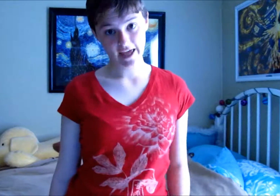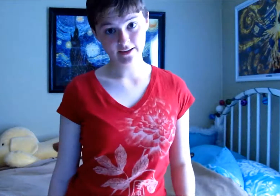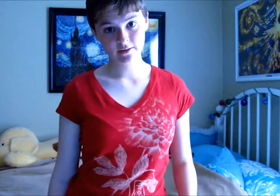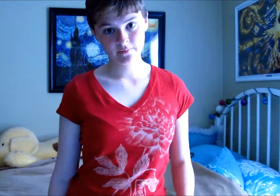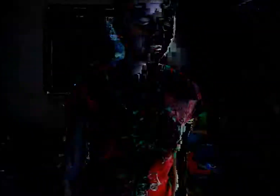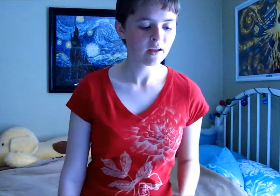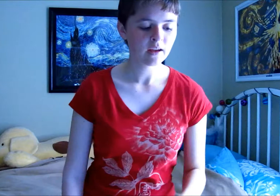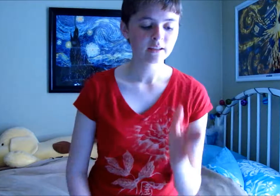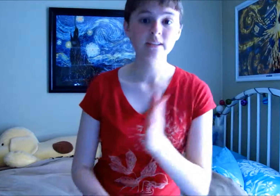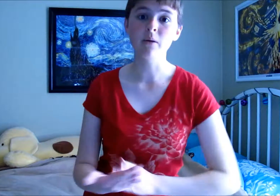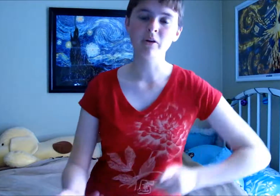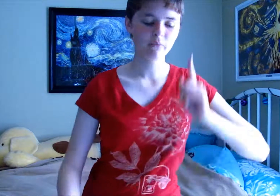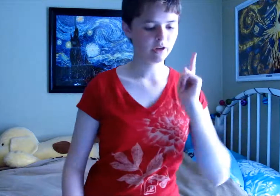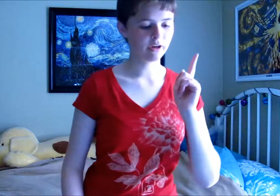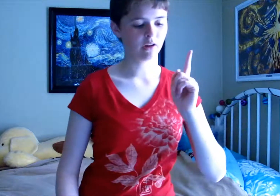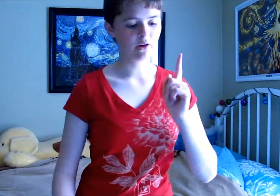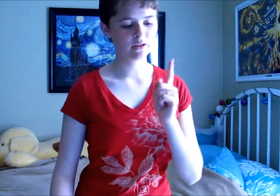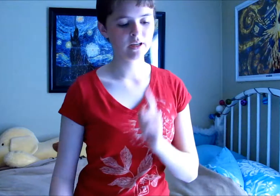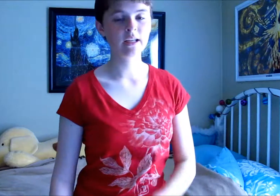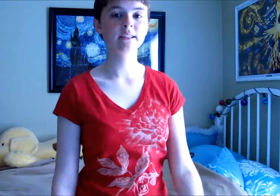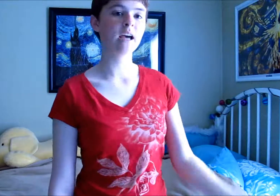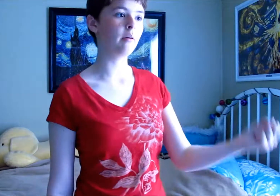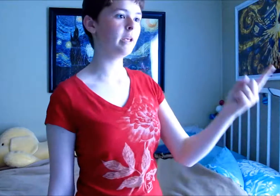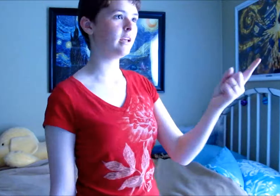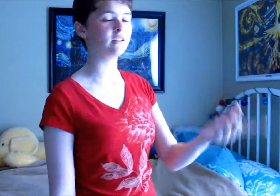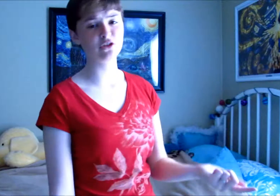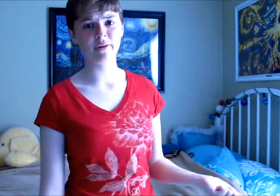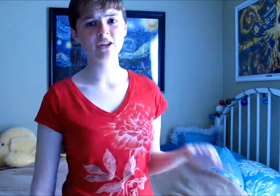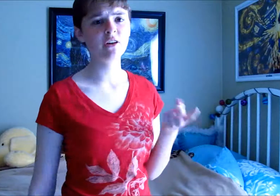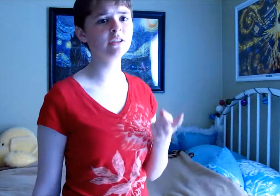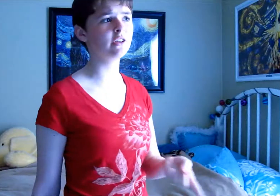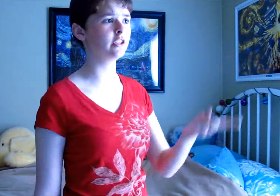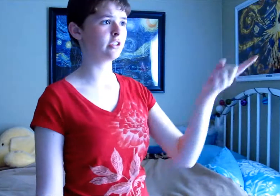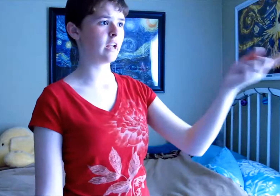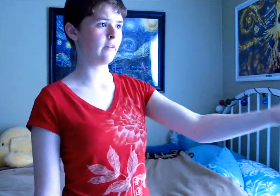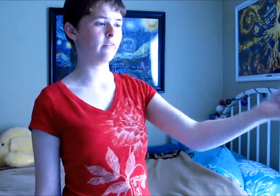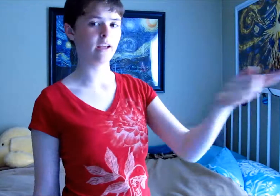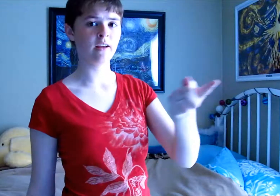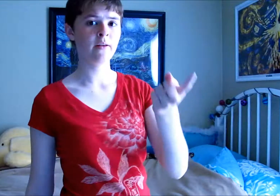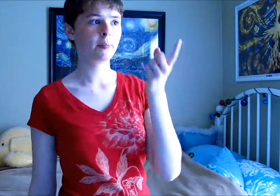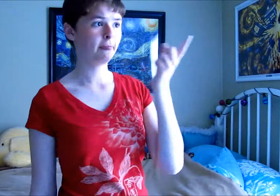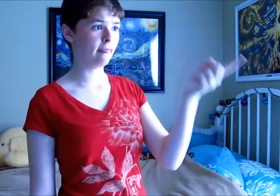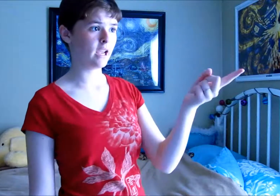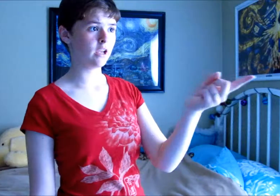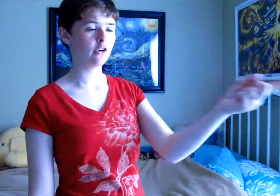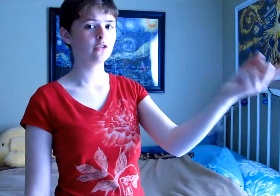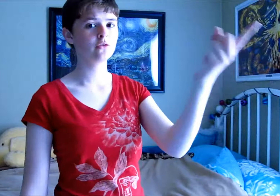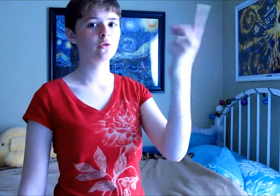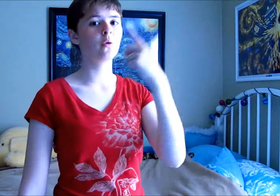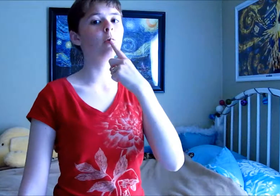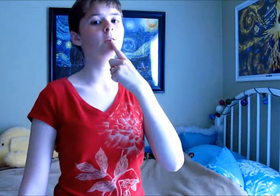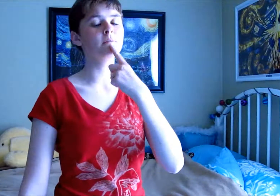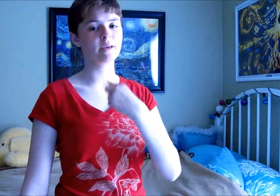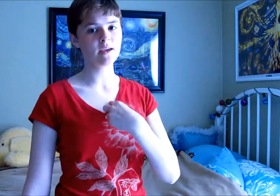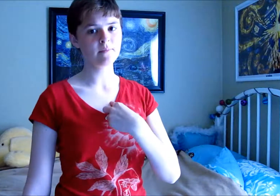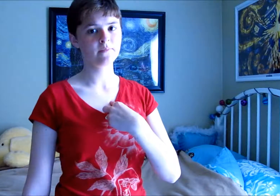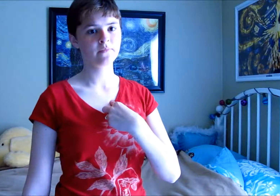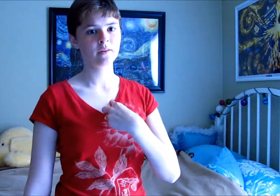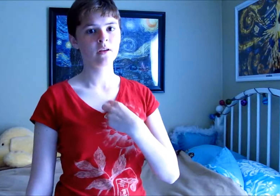blank. Someone, we already learned, tell me it's directional, so you're just going to have like, they told me.